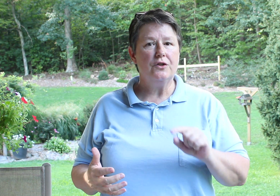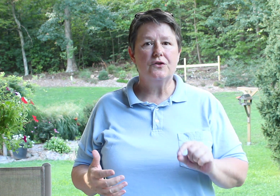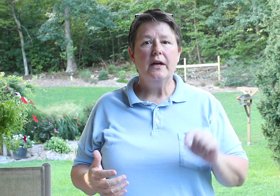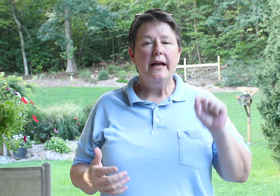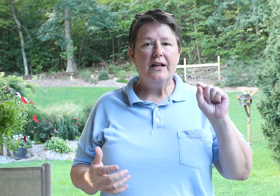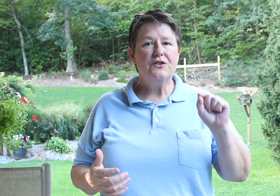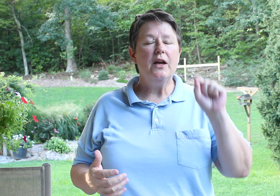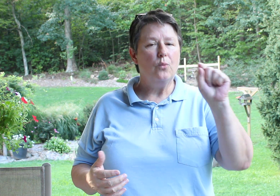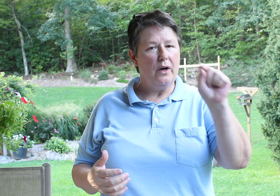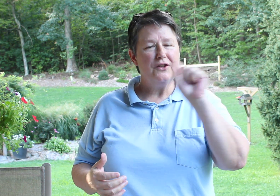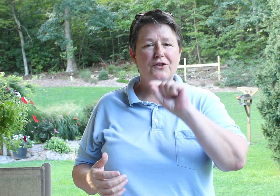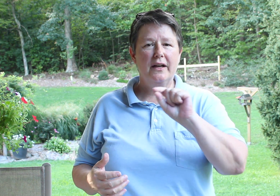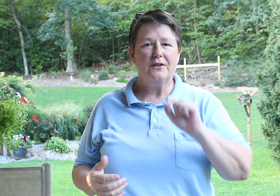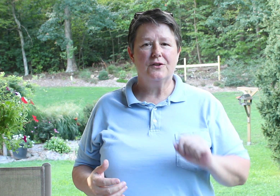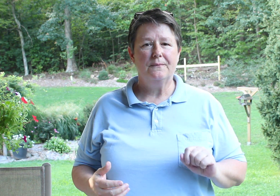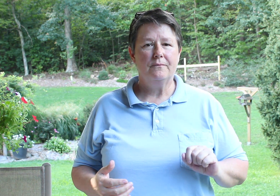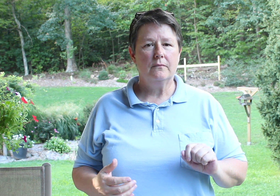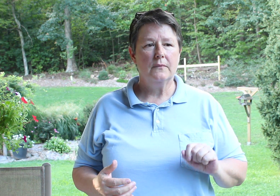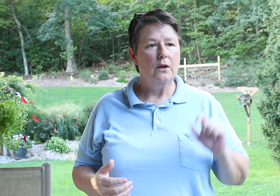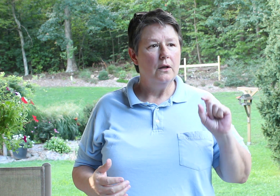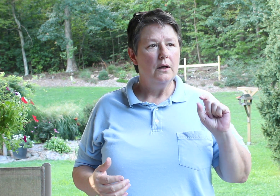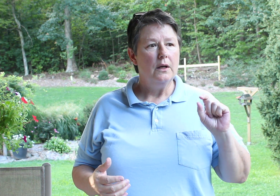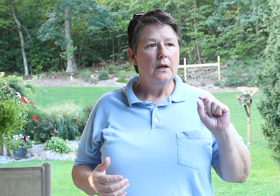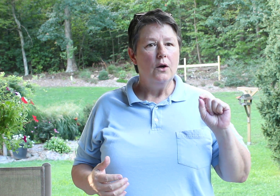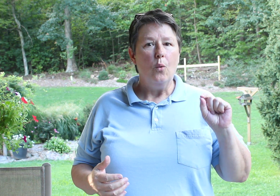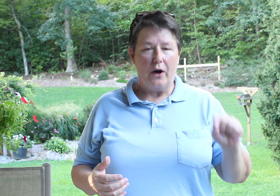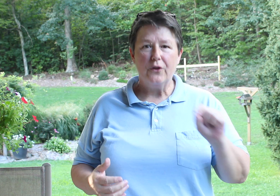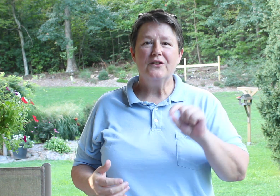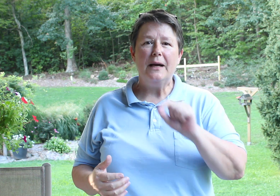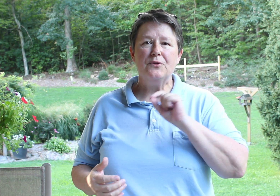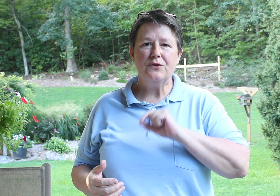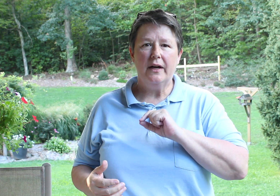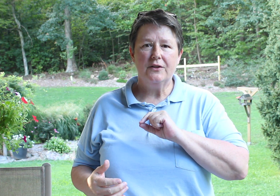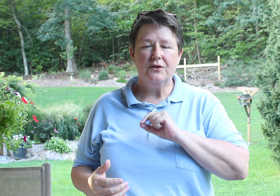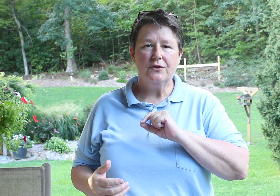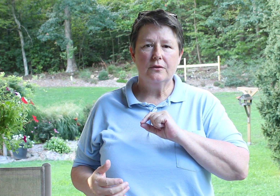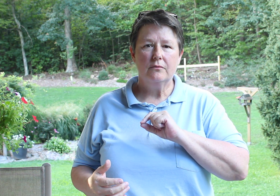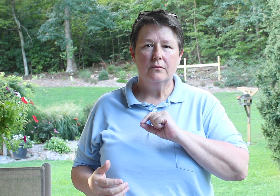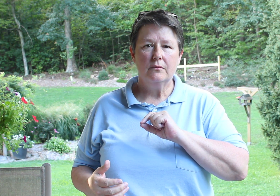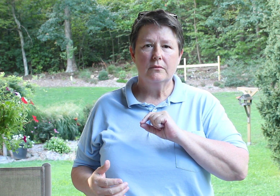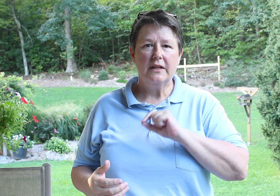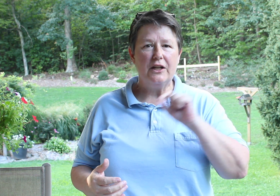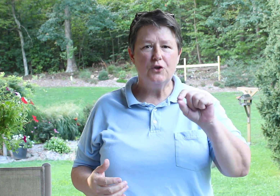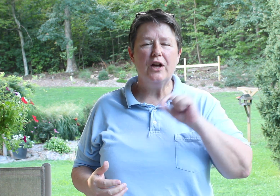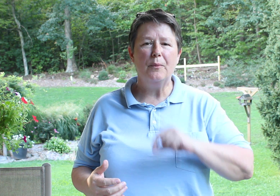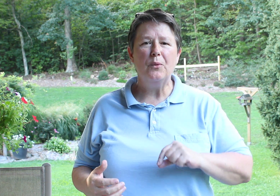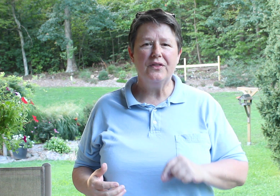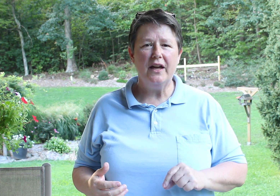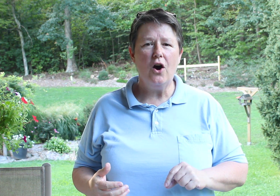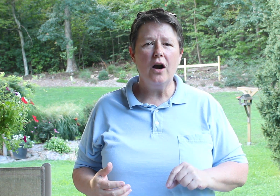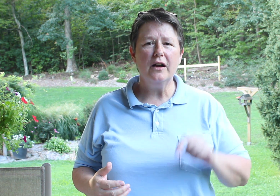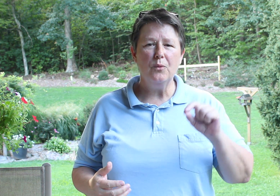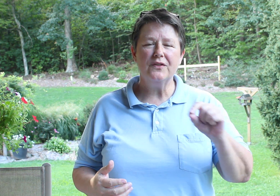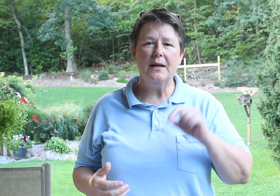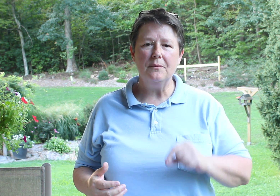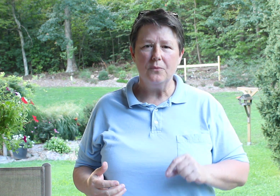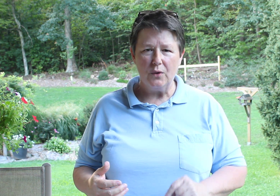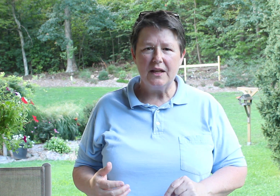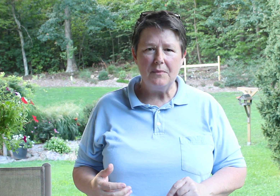questions and say, what is science? What are the types of sciences? Can you tell me what they are and what they